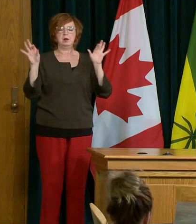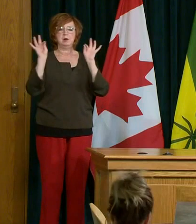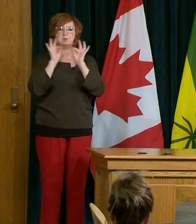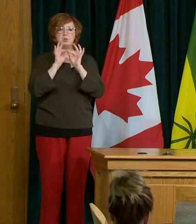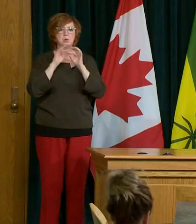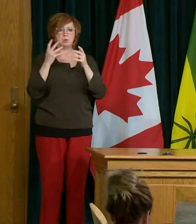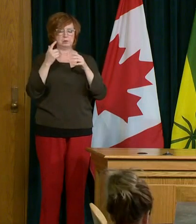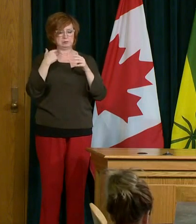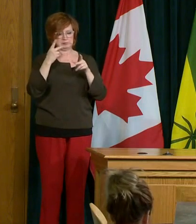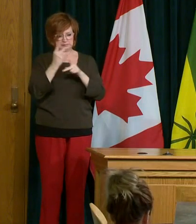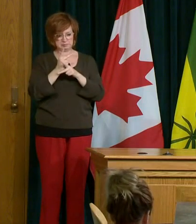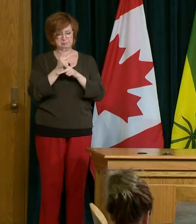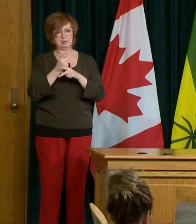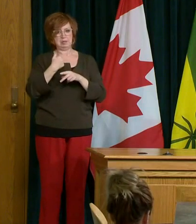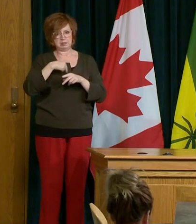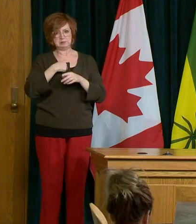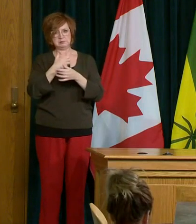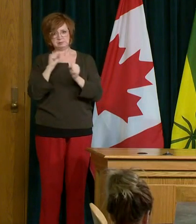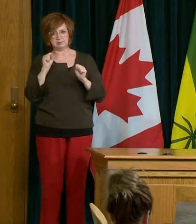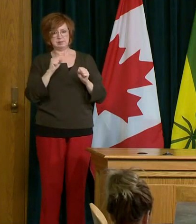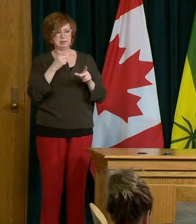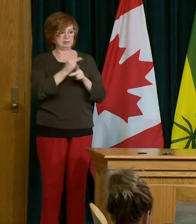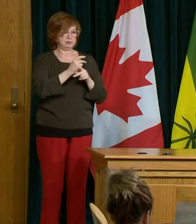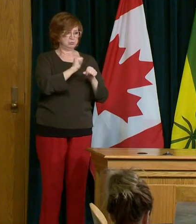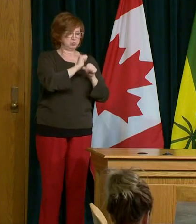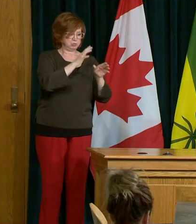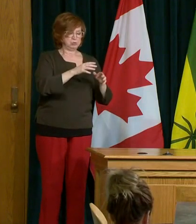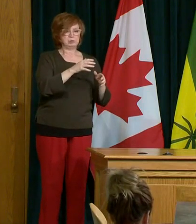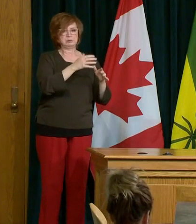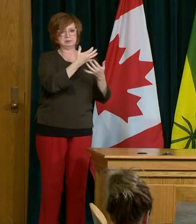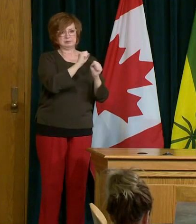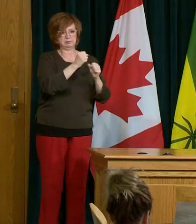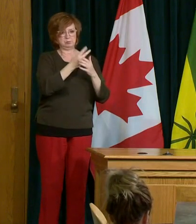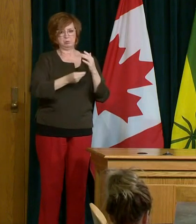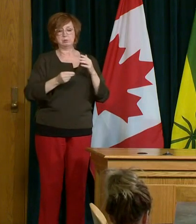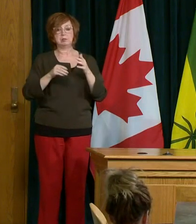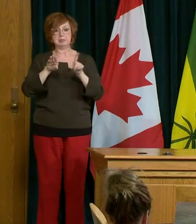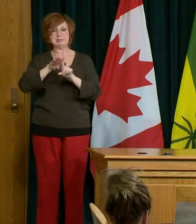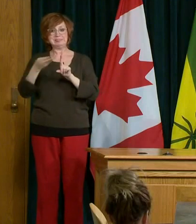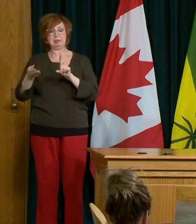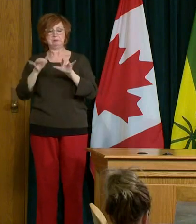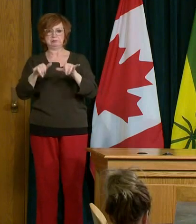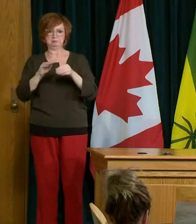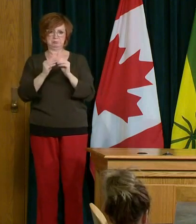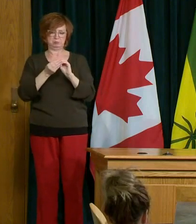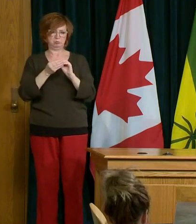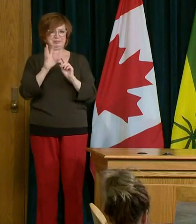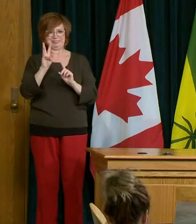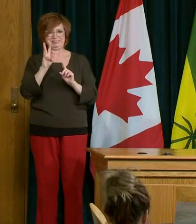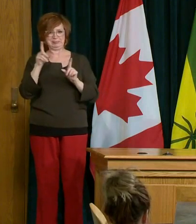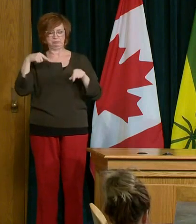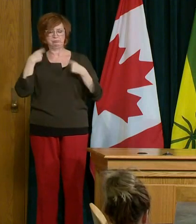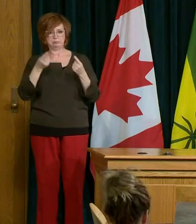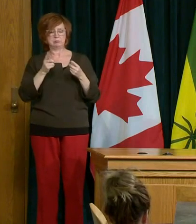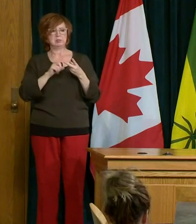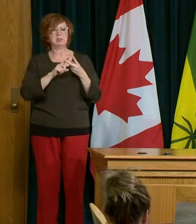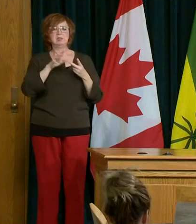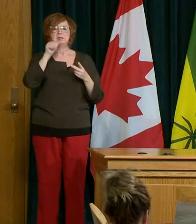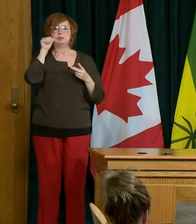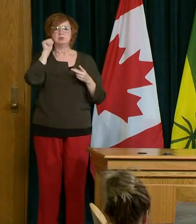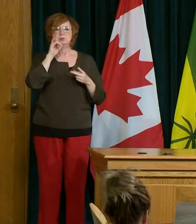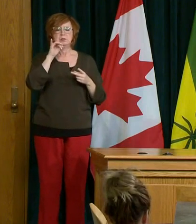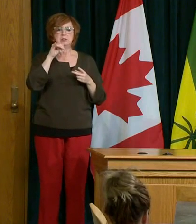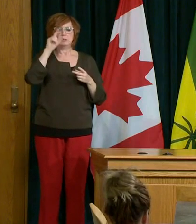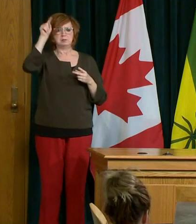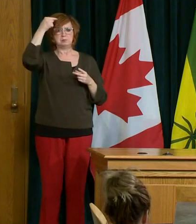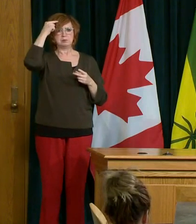keep our essential workers safe as well. Our death numbers remain unchanged at 6 deaths, and Minister Reiter yesterday